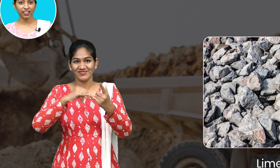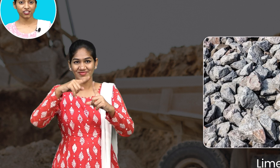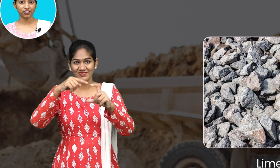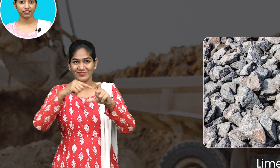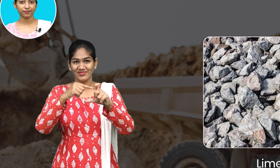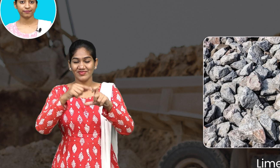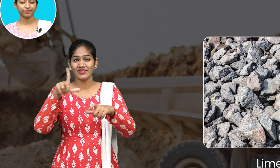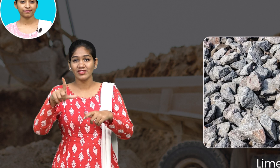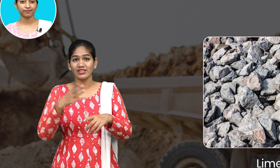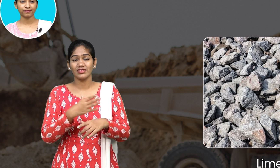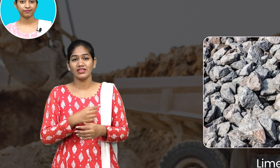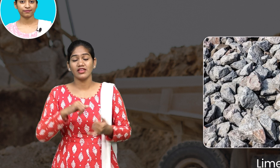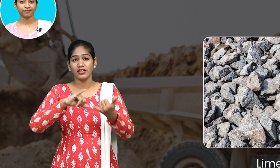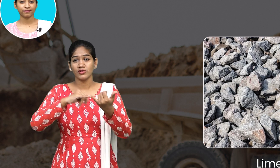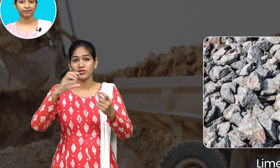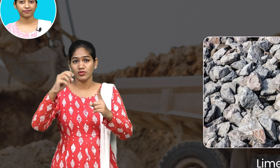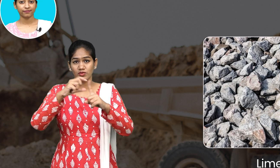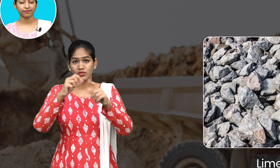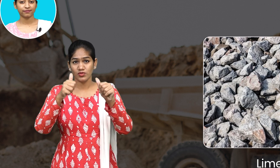Soda ash,